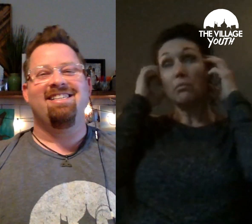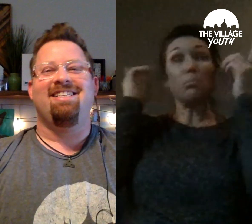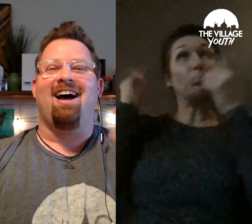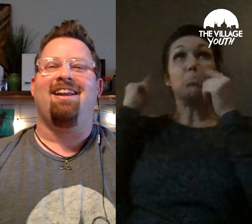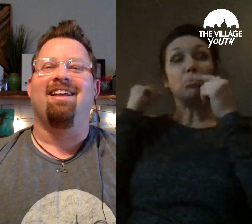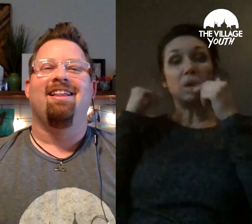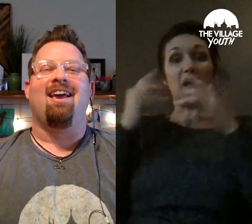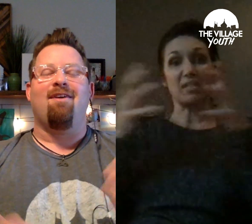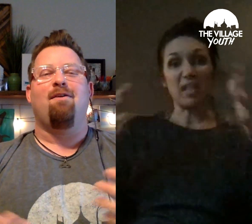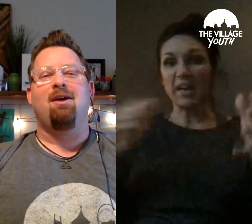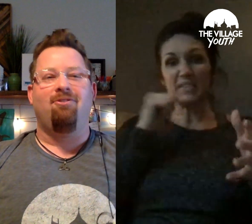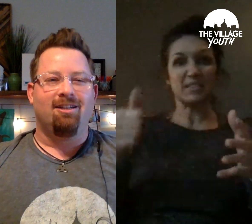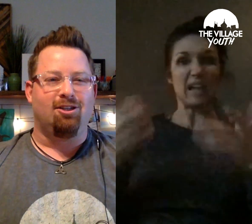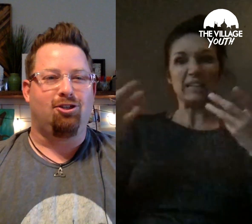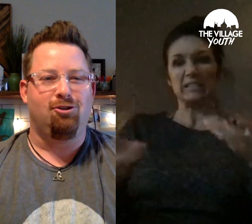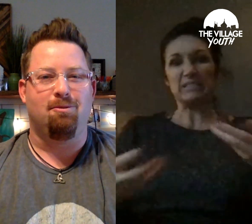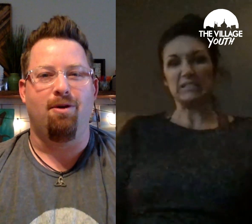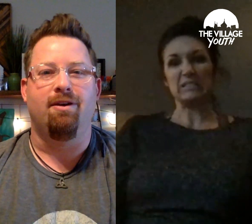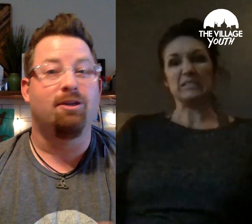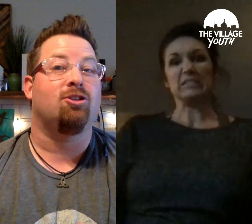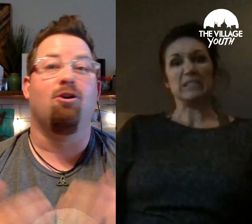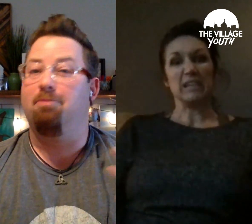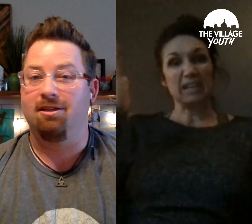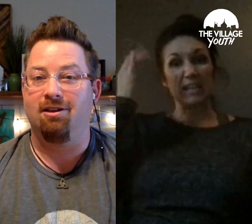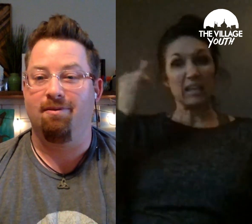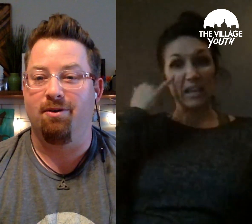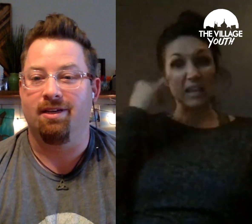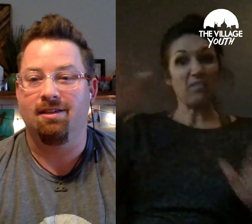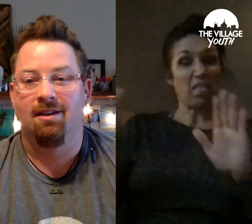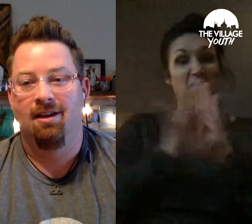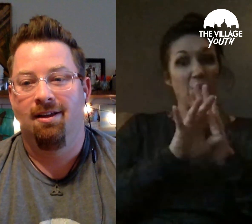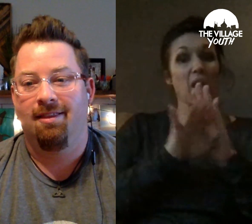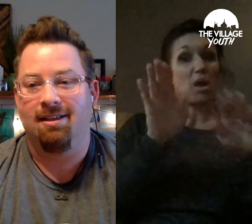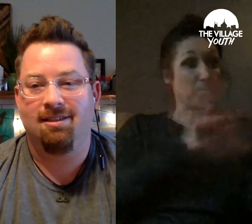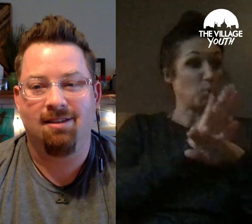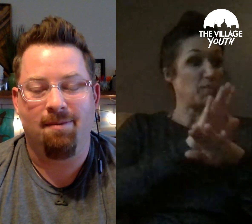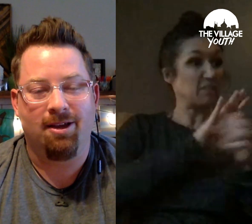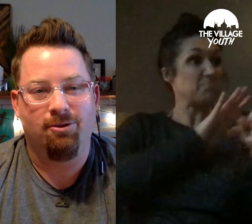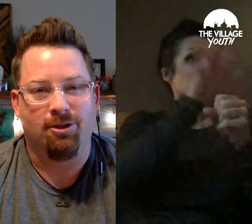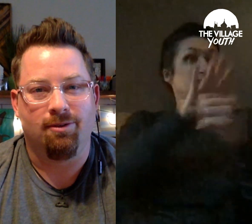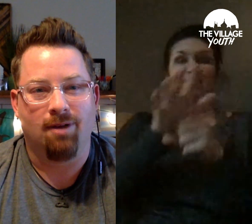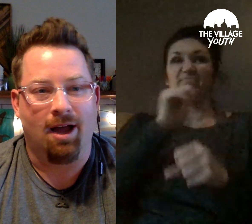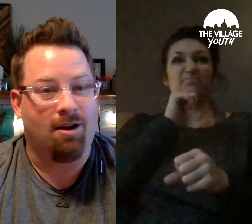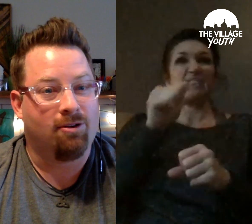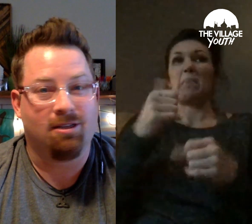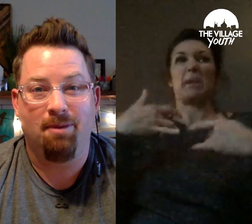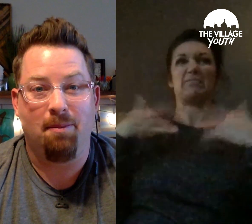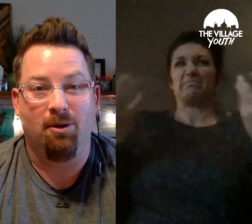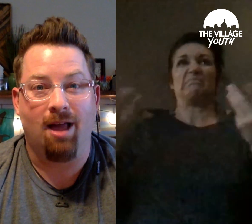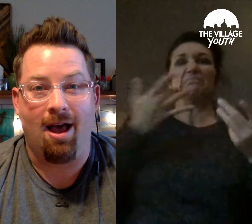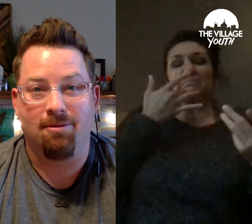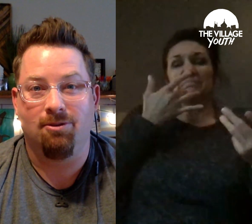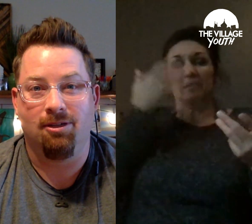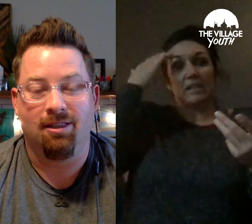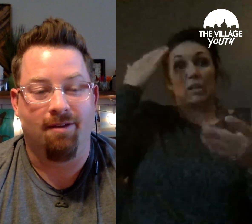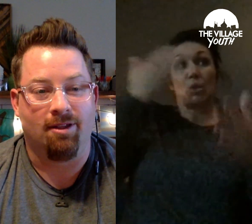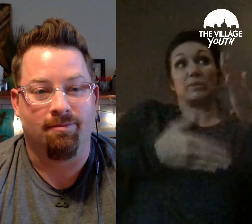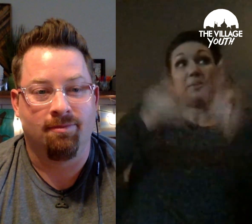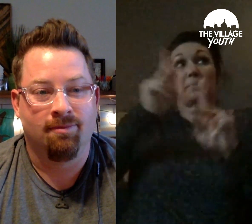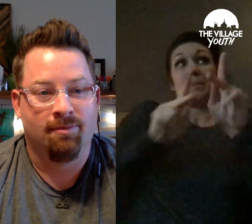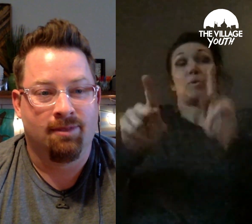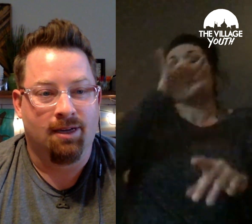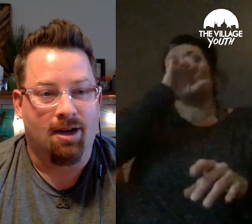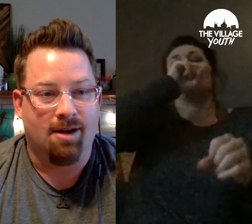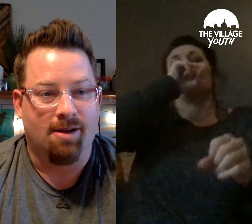It's just not like if I'm going to choose a movie, which there are plenty of movies, that's just not my go-to. I know some people absolutely love